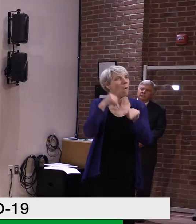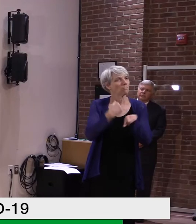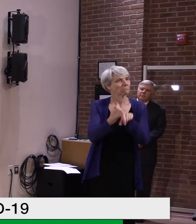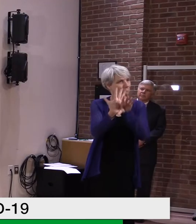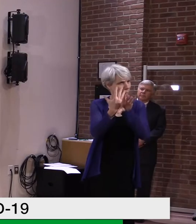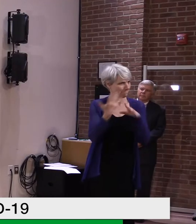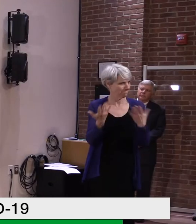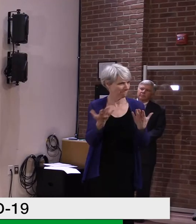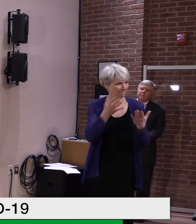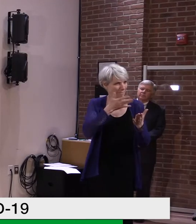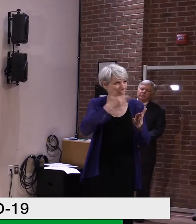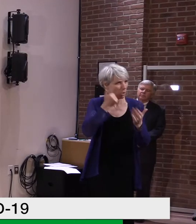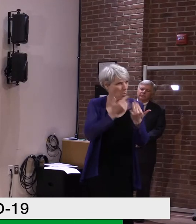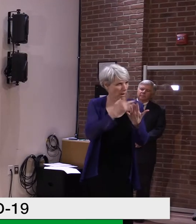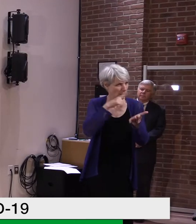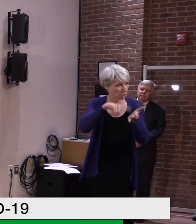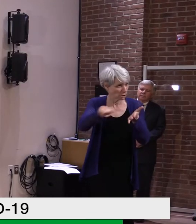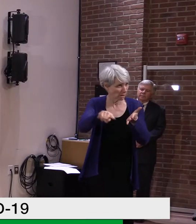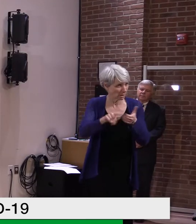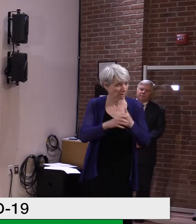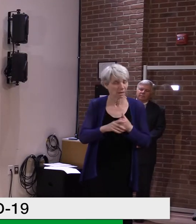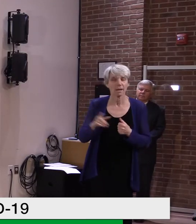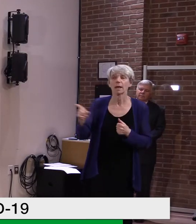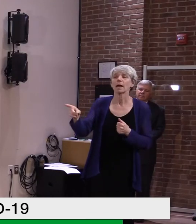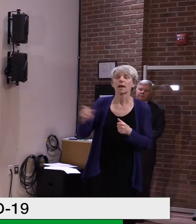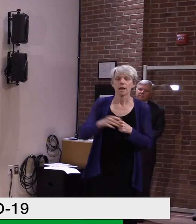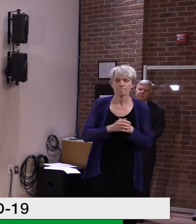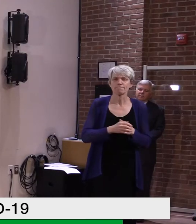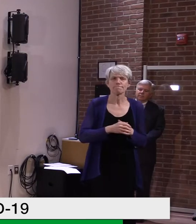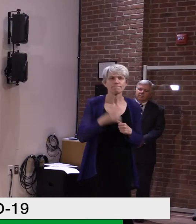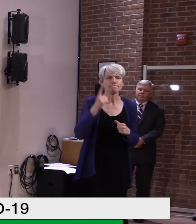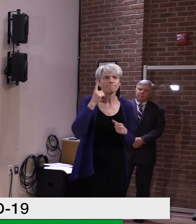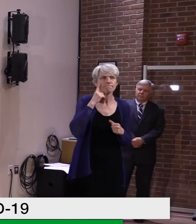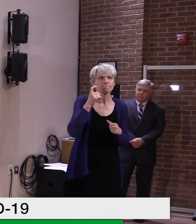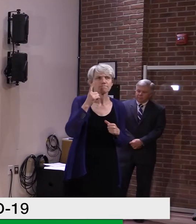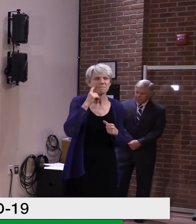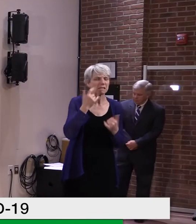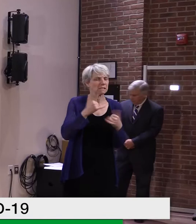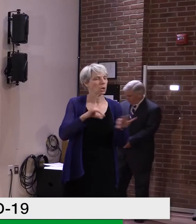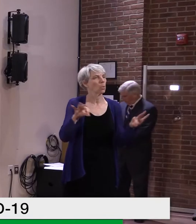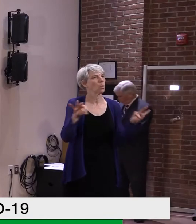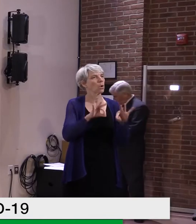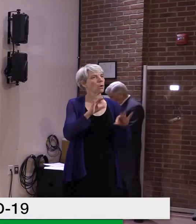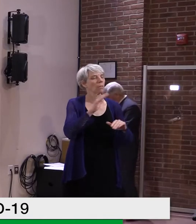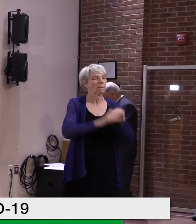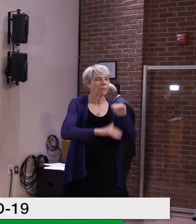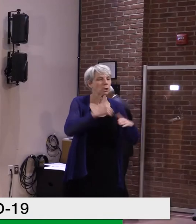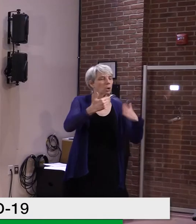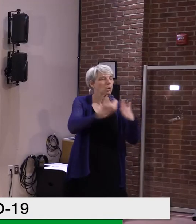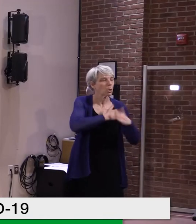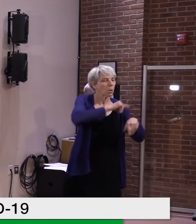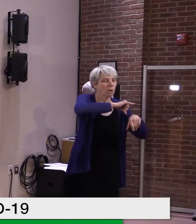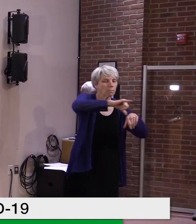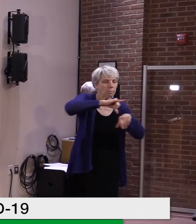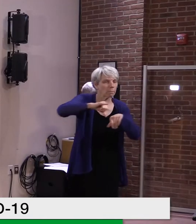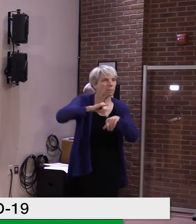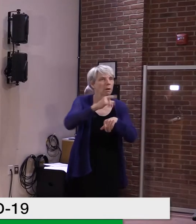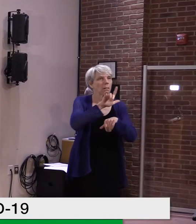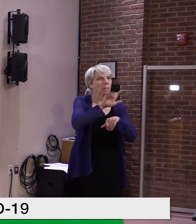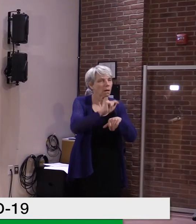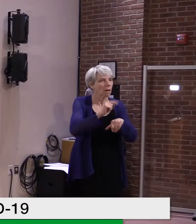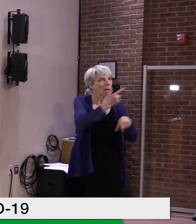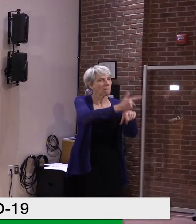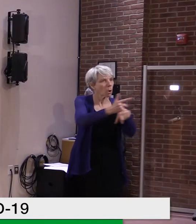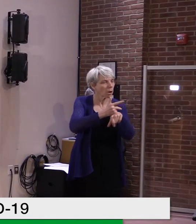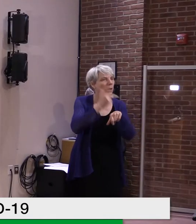I think we're going to continue to see the need for the park and rides that we have and the expansion